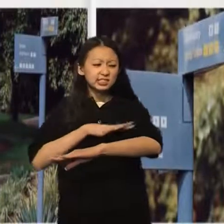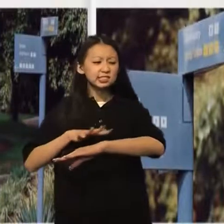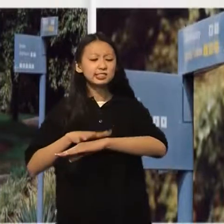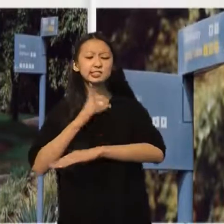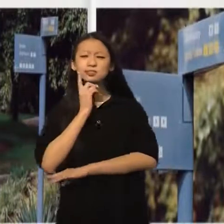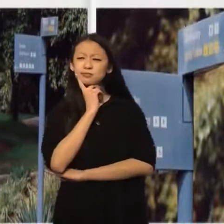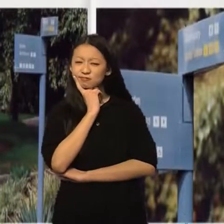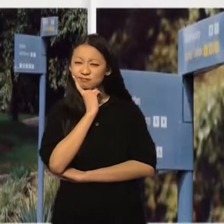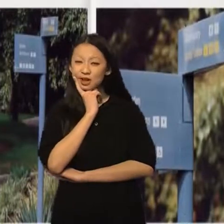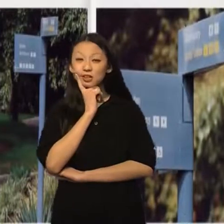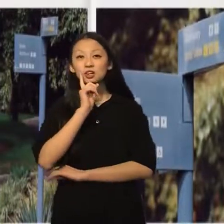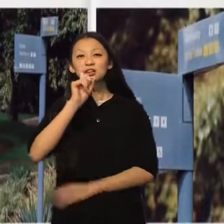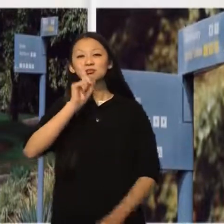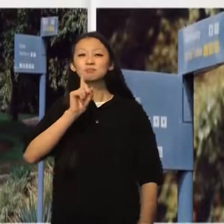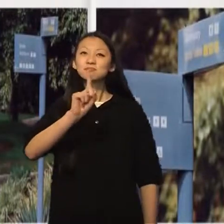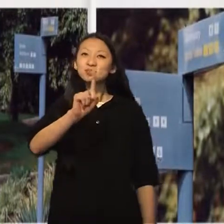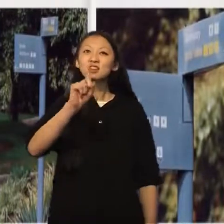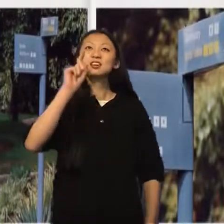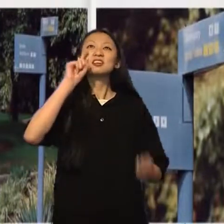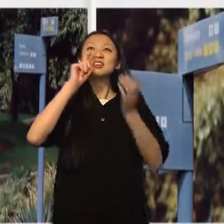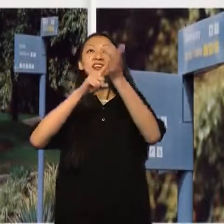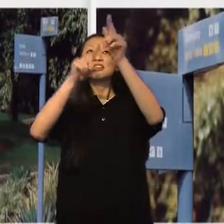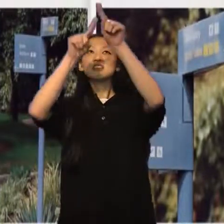The little girl wants to find the flower garden.